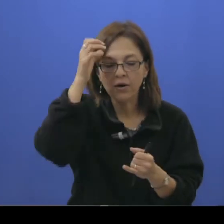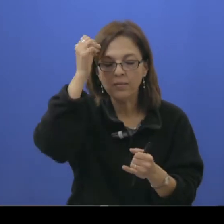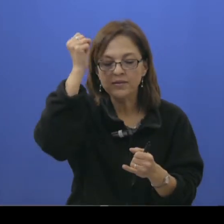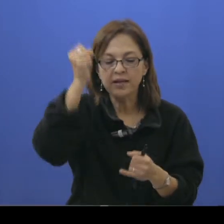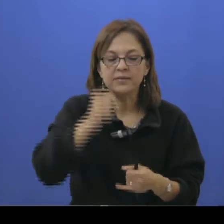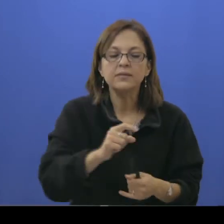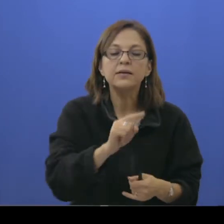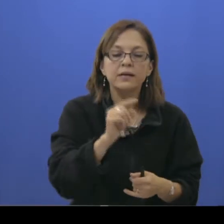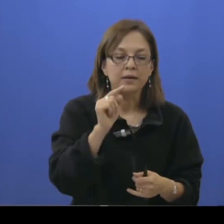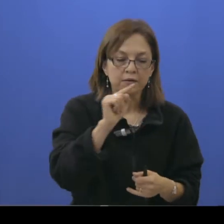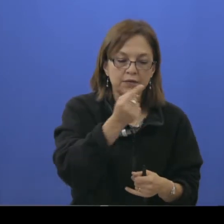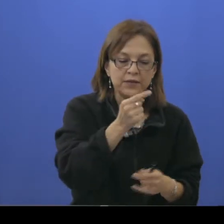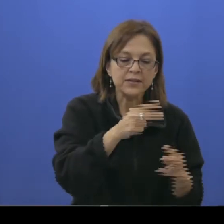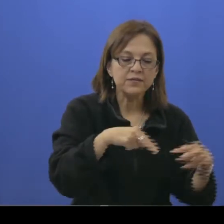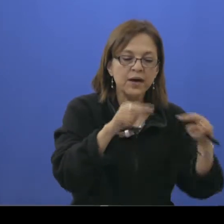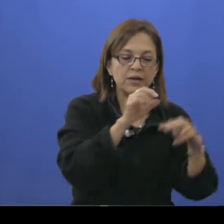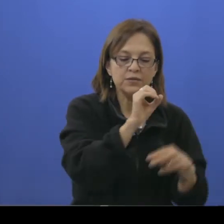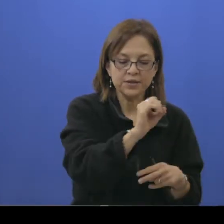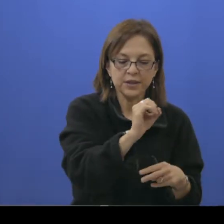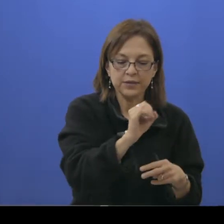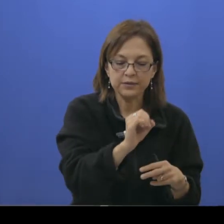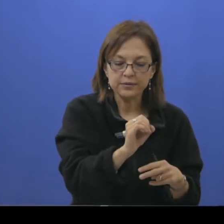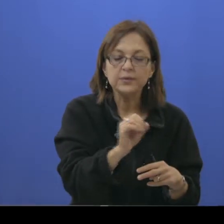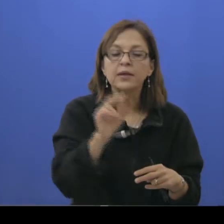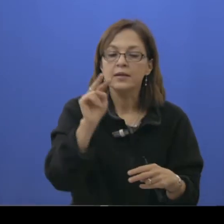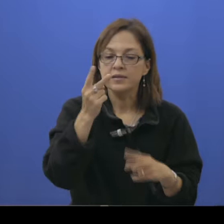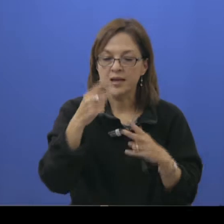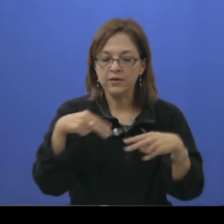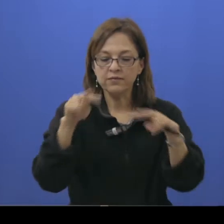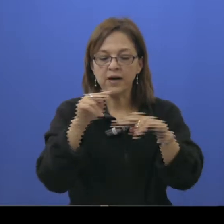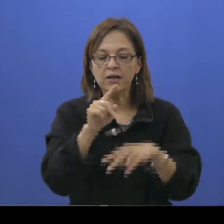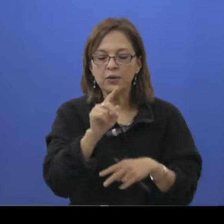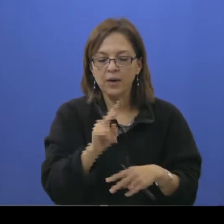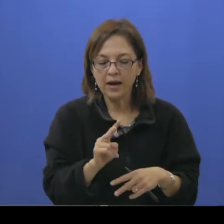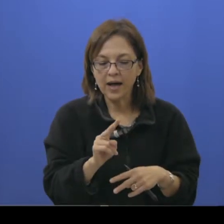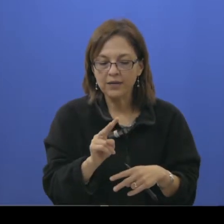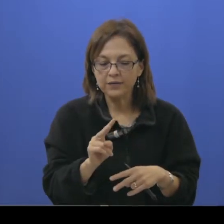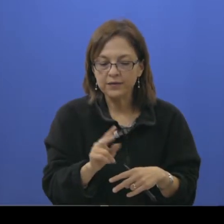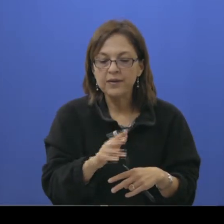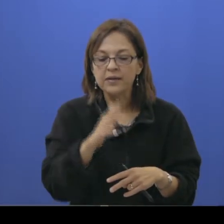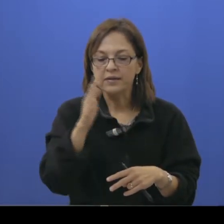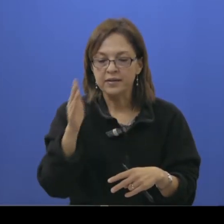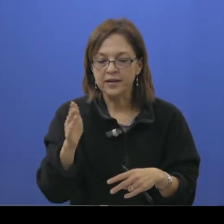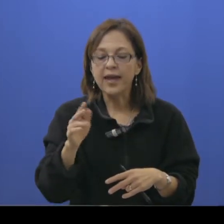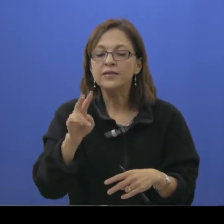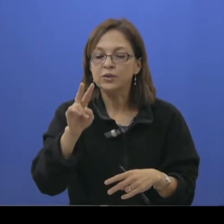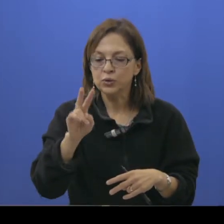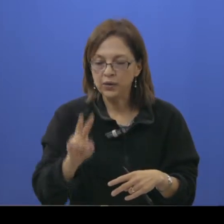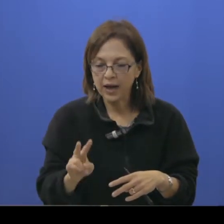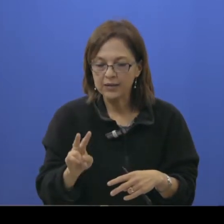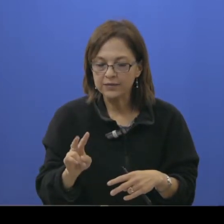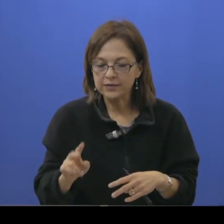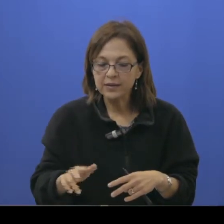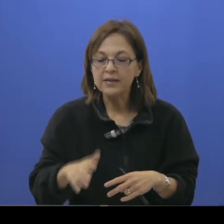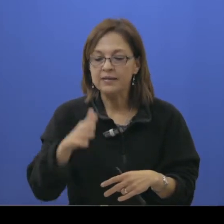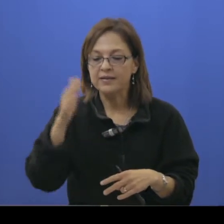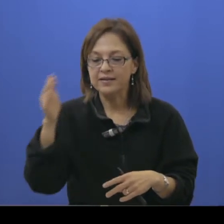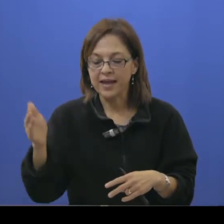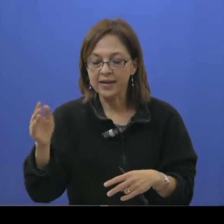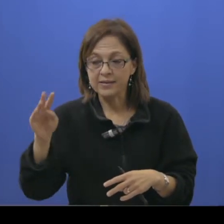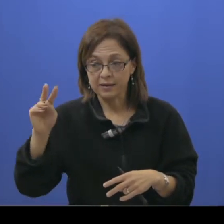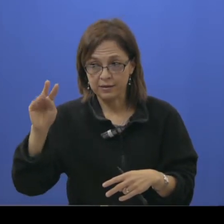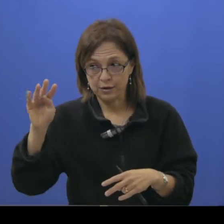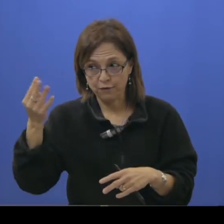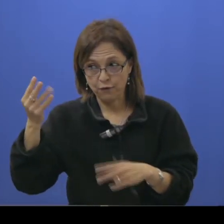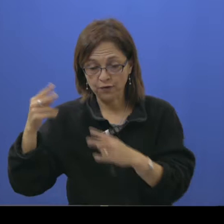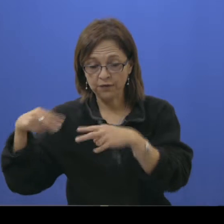Now, common sense. First value 0, second value 1/2, the next 2/2, the